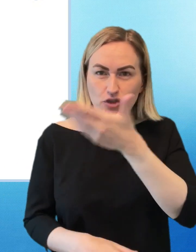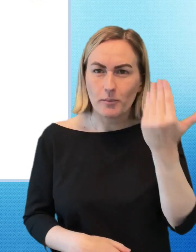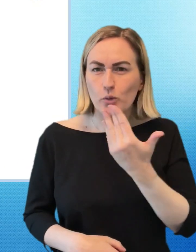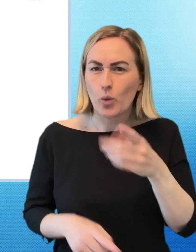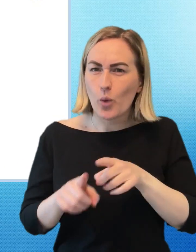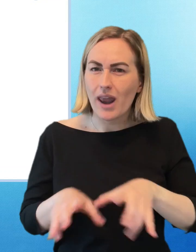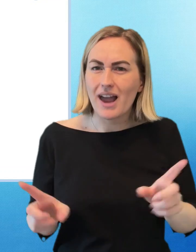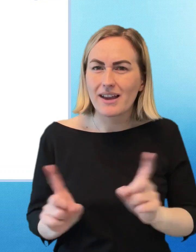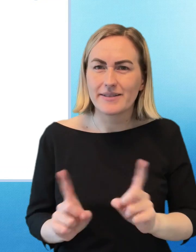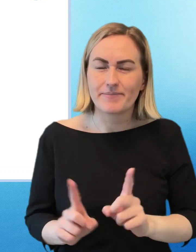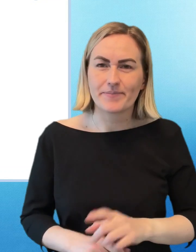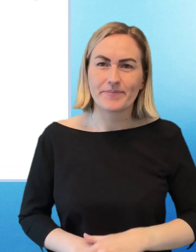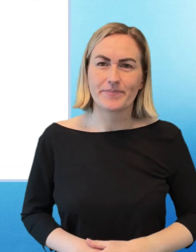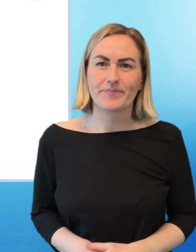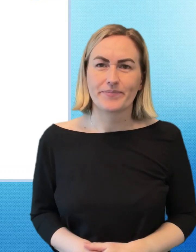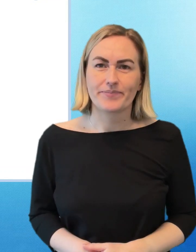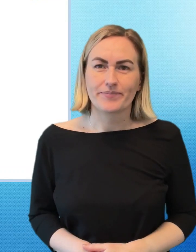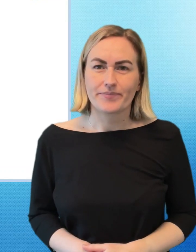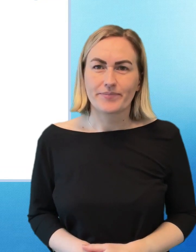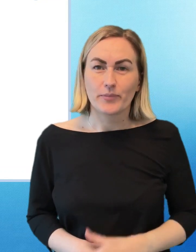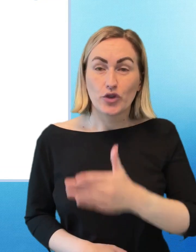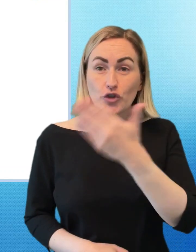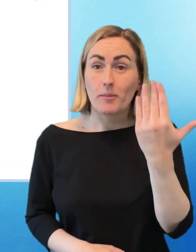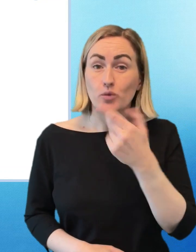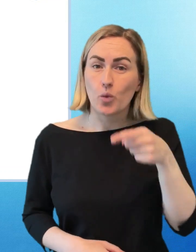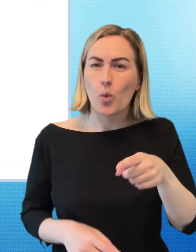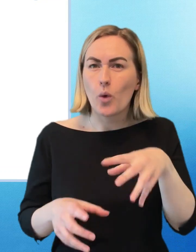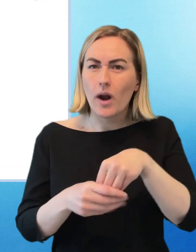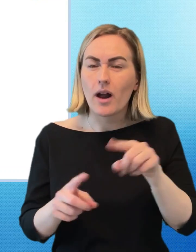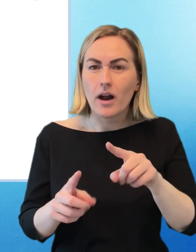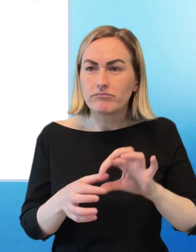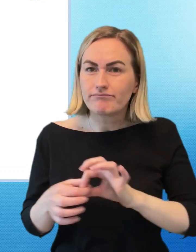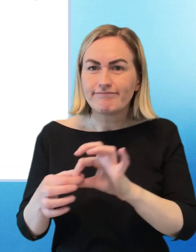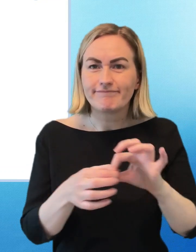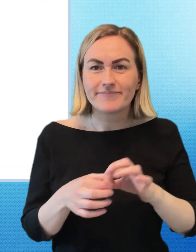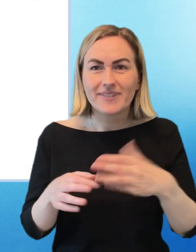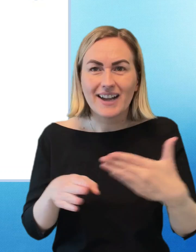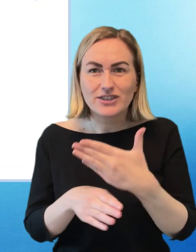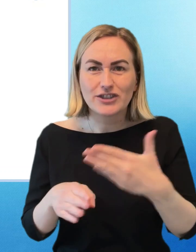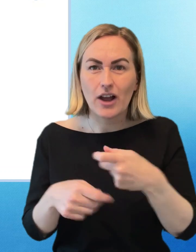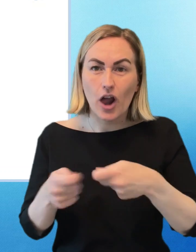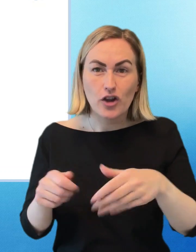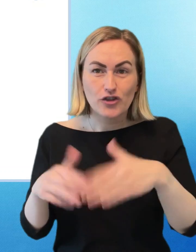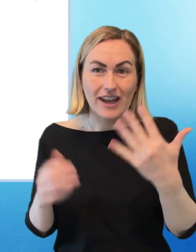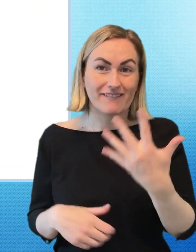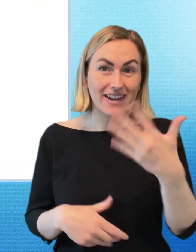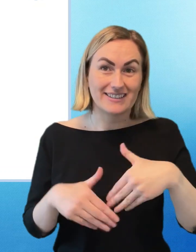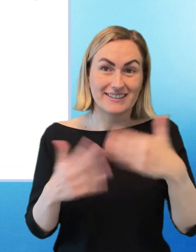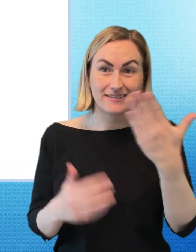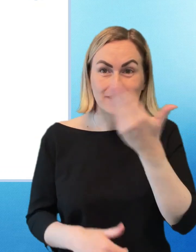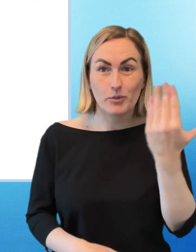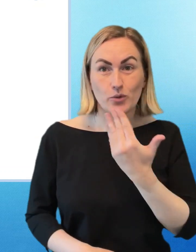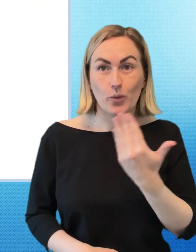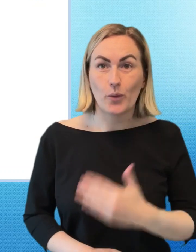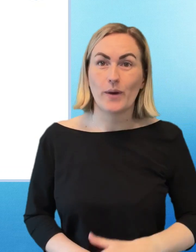talking about the design of the summer school, including a co-creation exercise, a launch day, and the 5-day summer